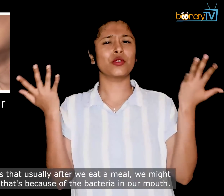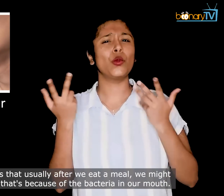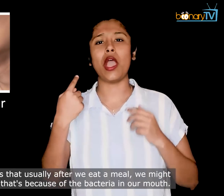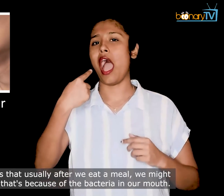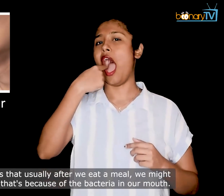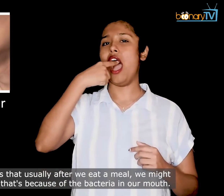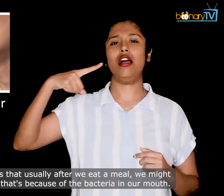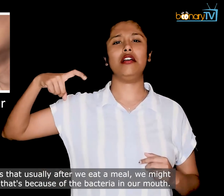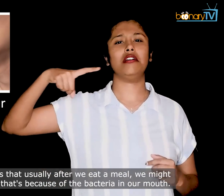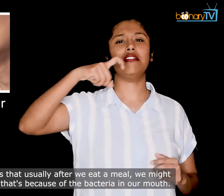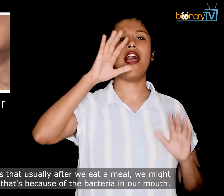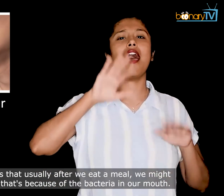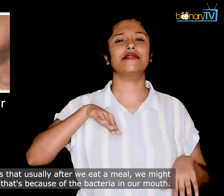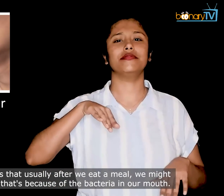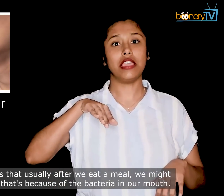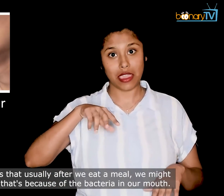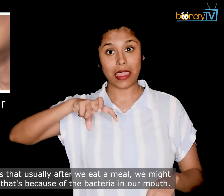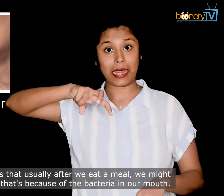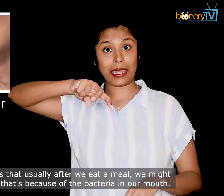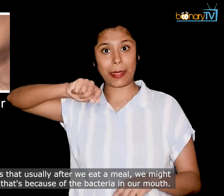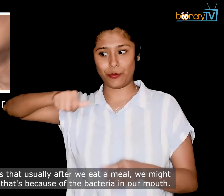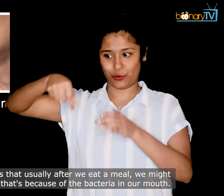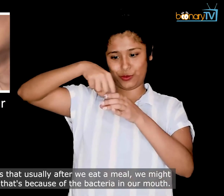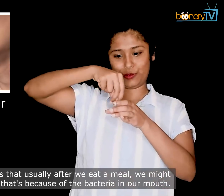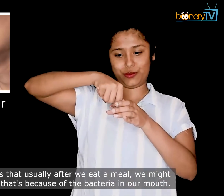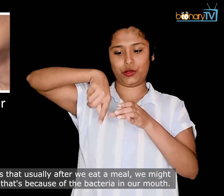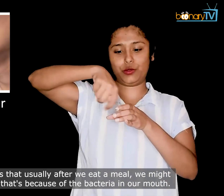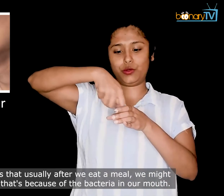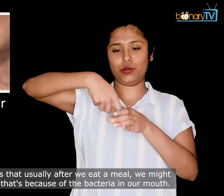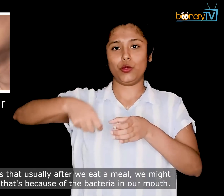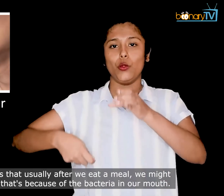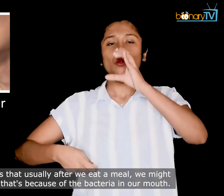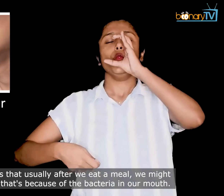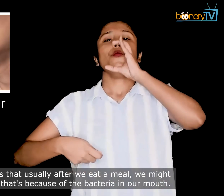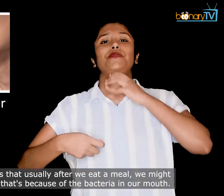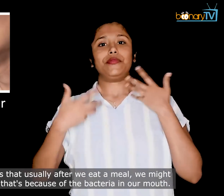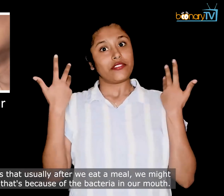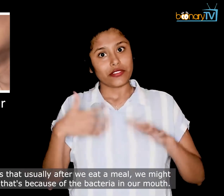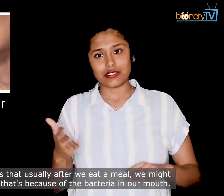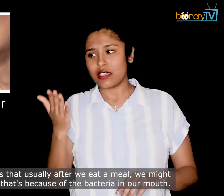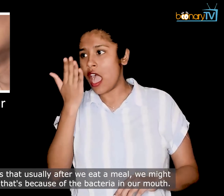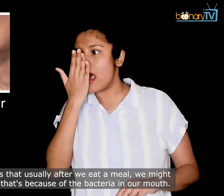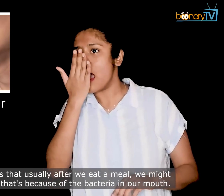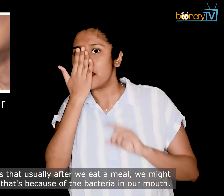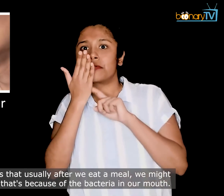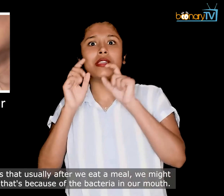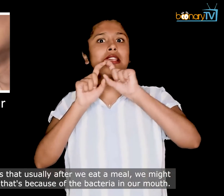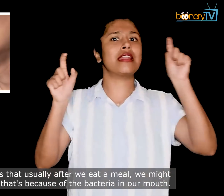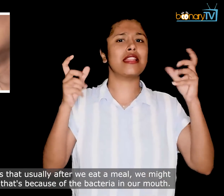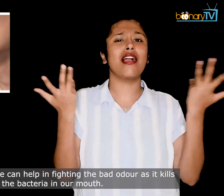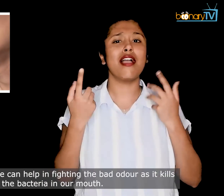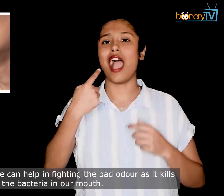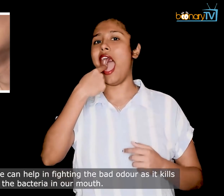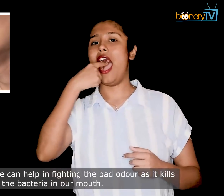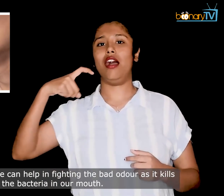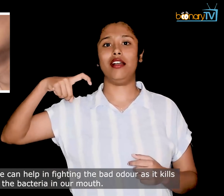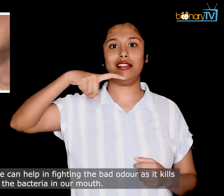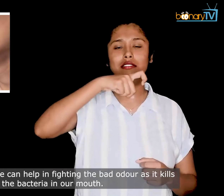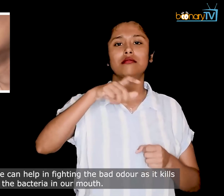we eat a meal, we might have bad breath. That's because of the bacteria in our mouth. Having lemon juice can